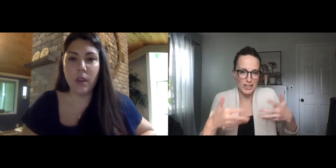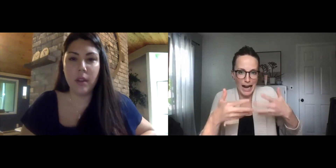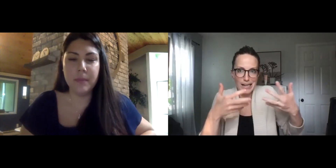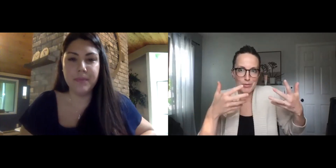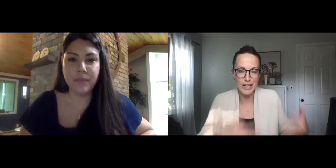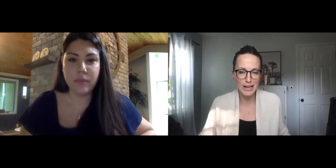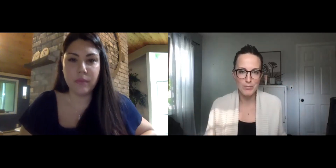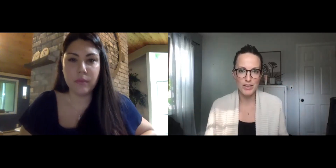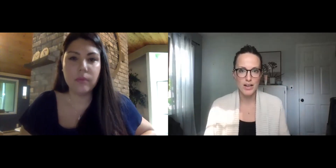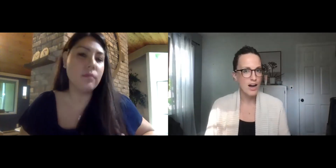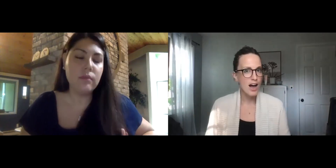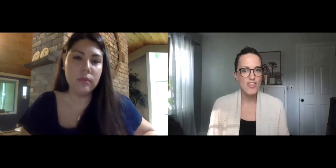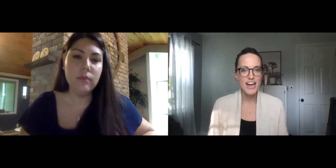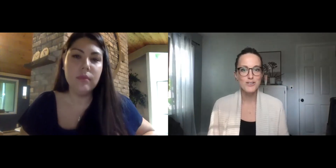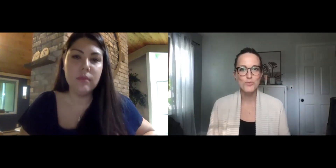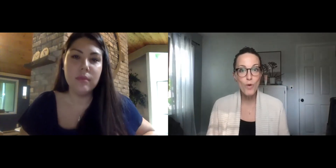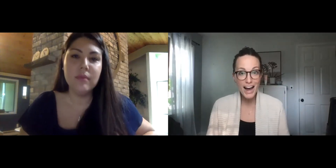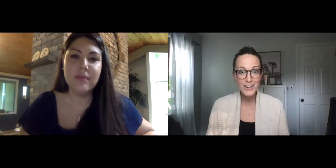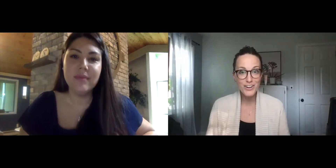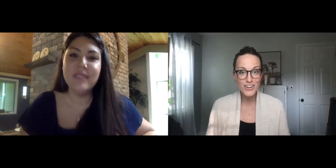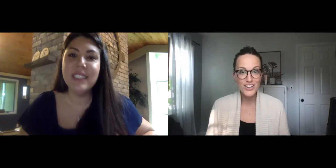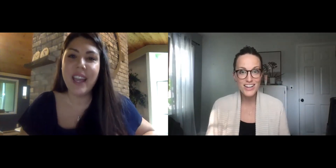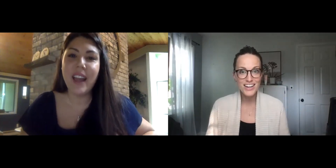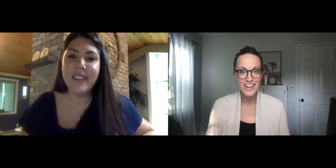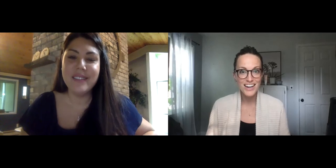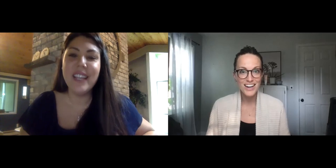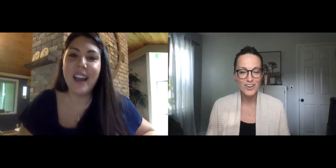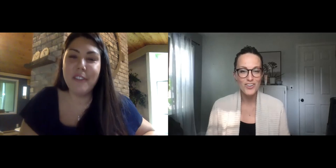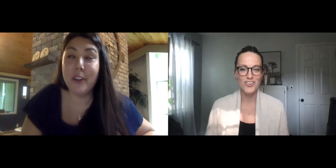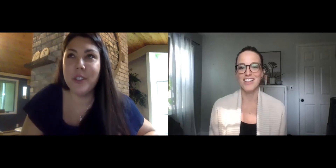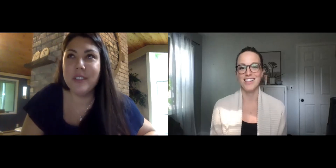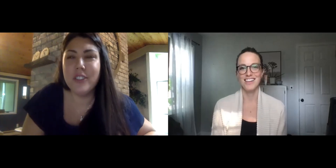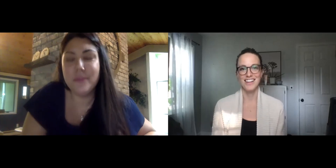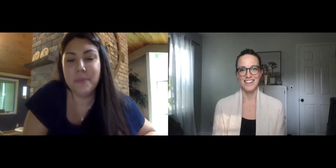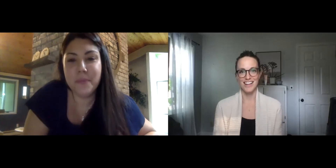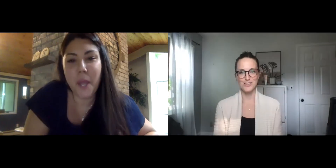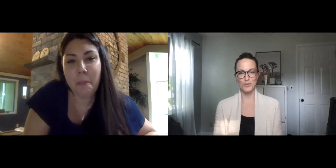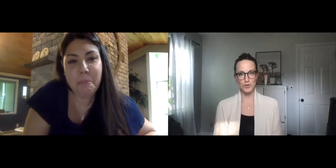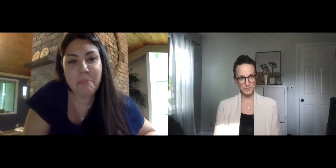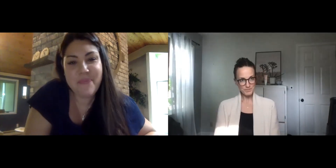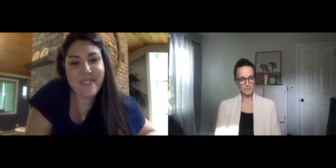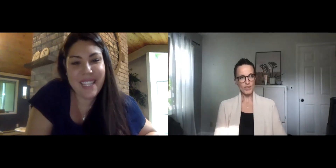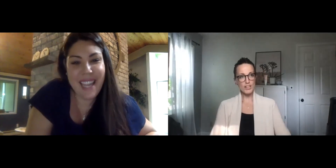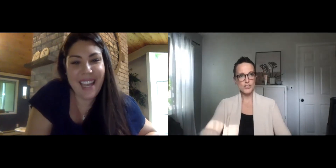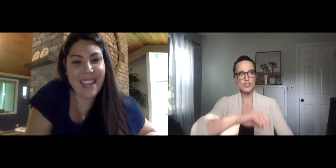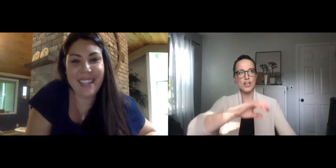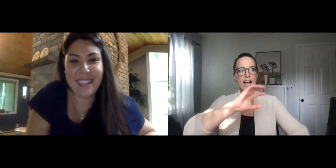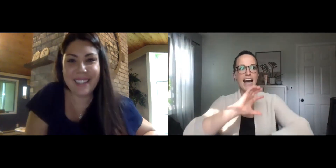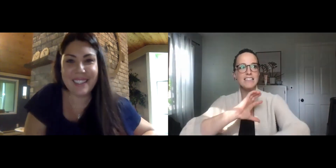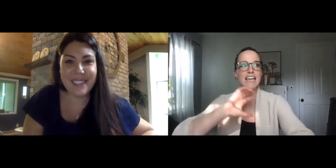sure they could kind of communicate, but that's wild. Yeah. Yeah. Very Wild. cool. That is super cool.